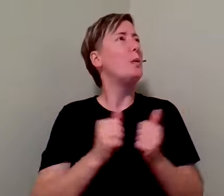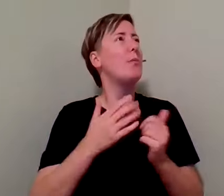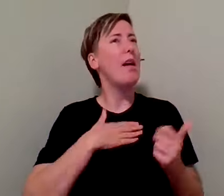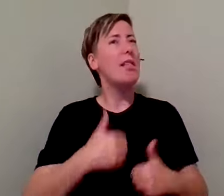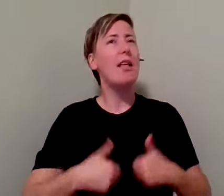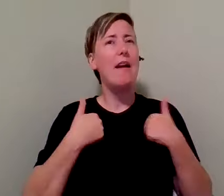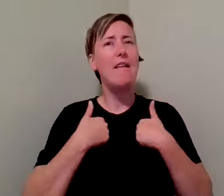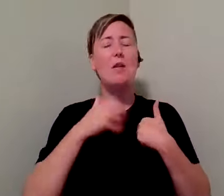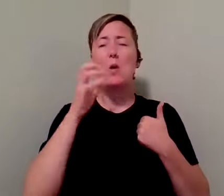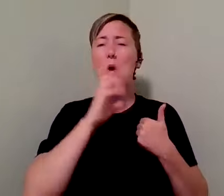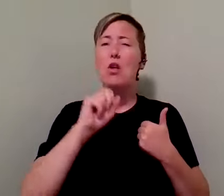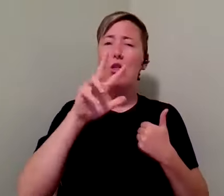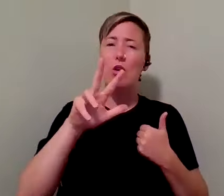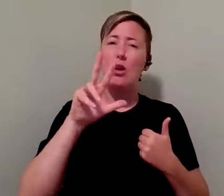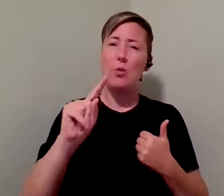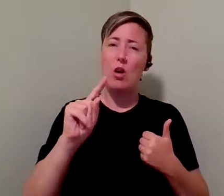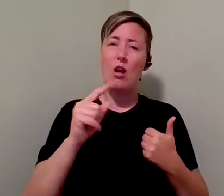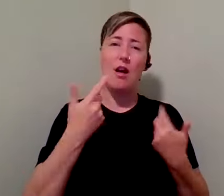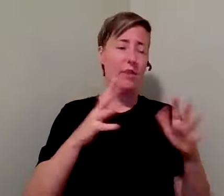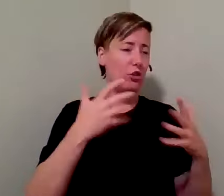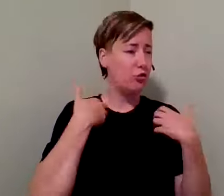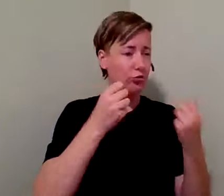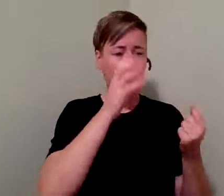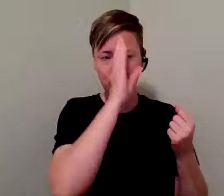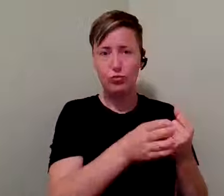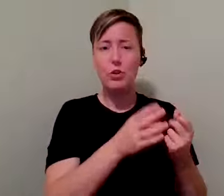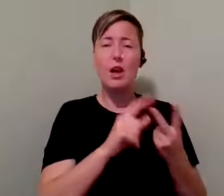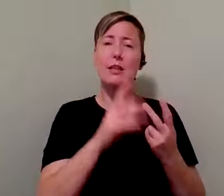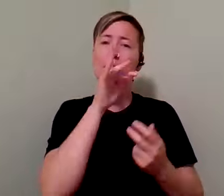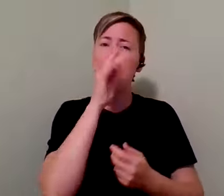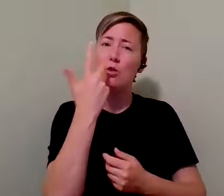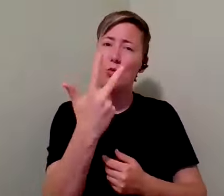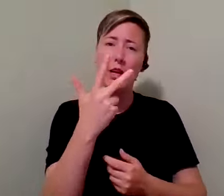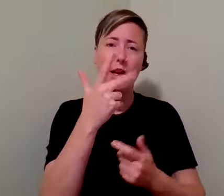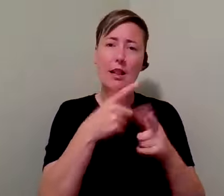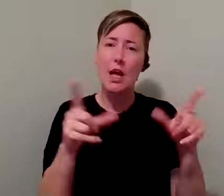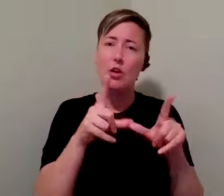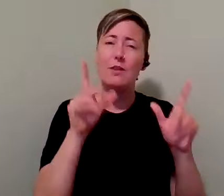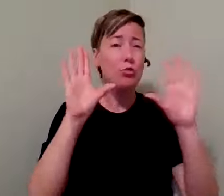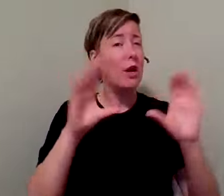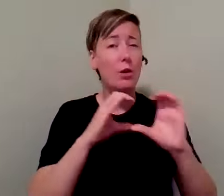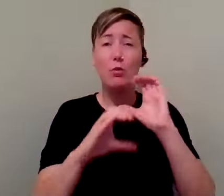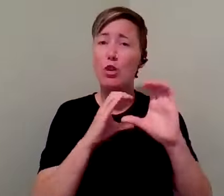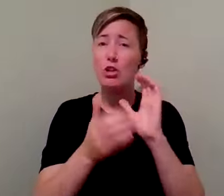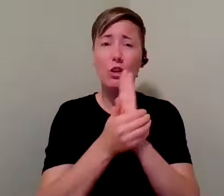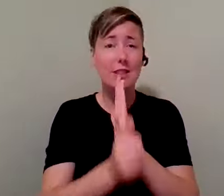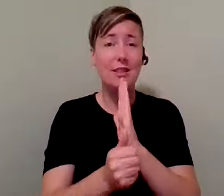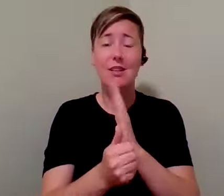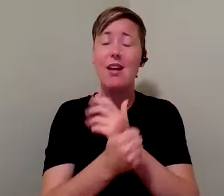old. I've recovered. I speak 3 languages. I have excellent communication skills. I love working with alcoholics and